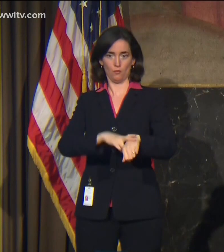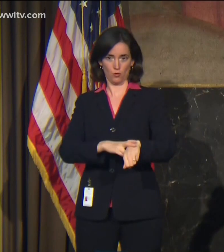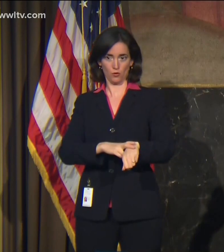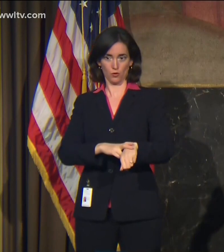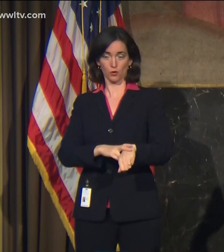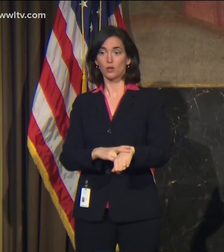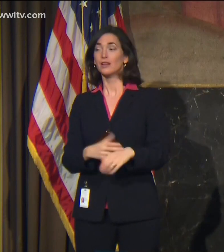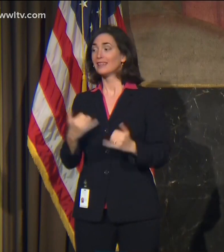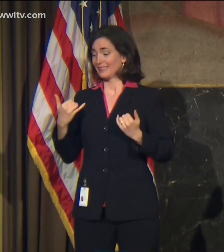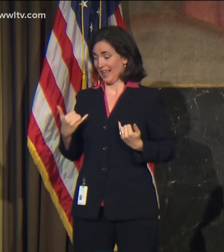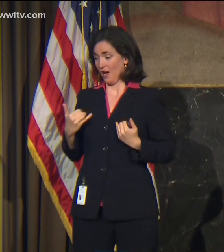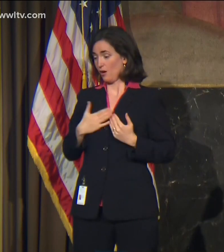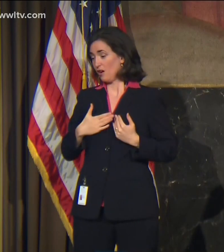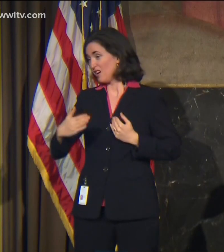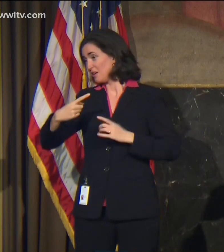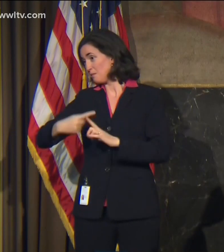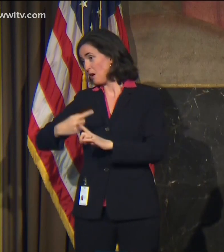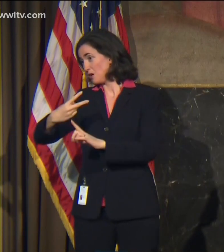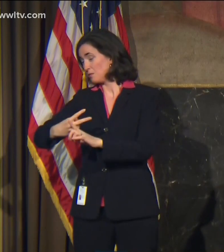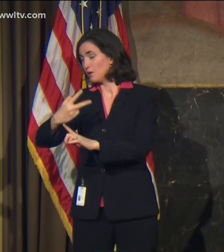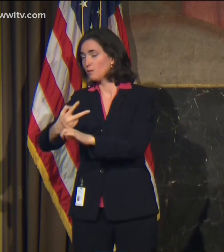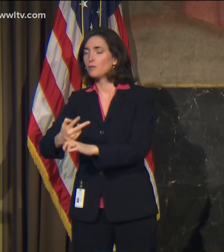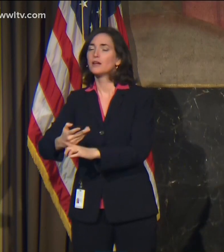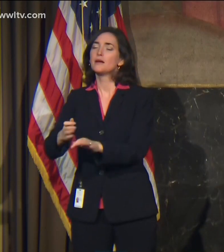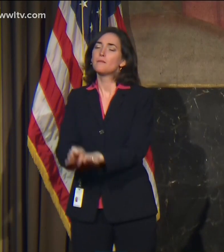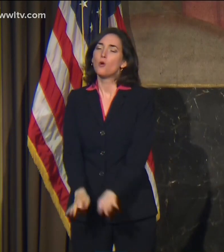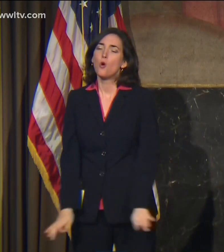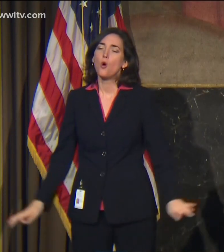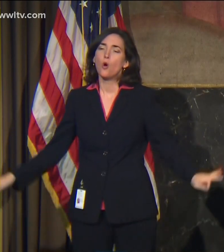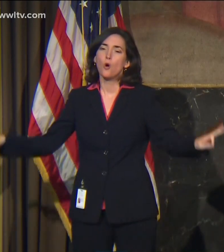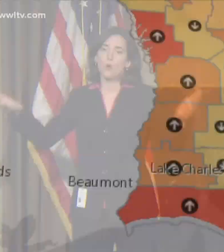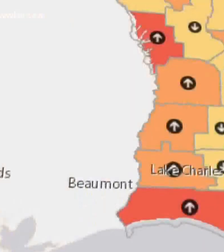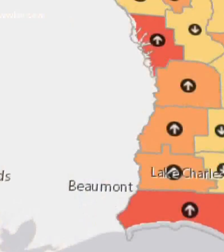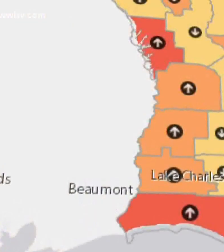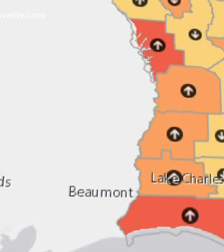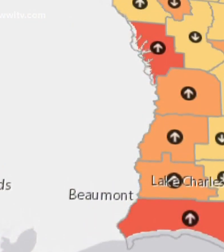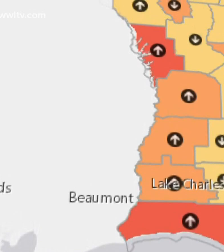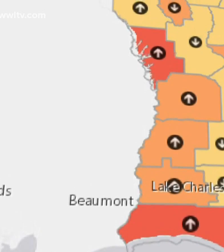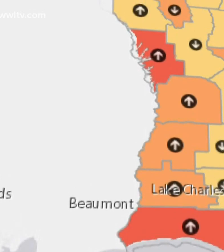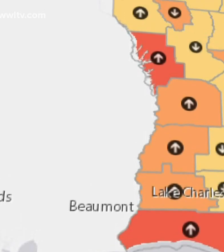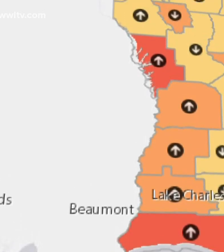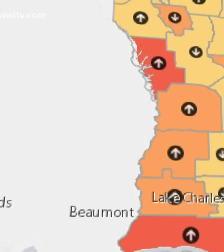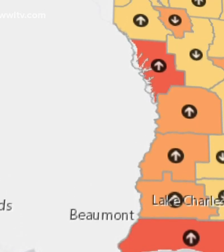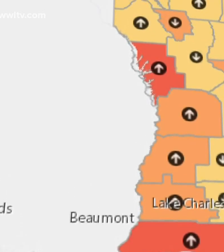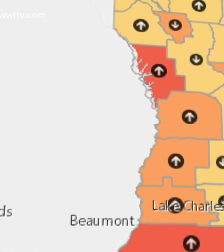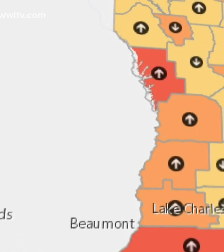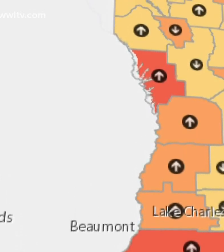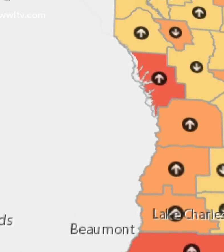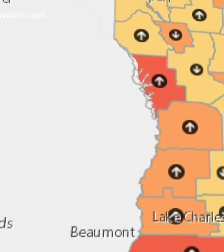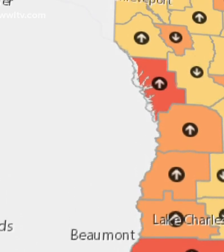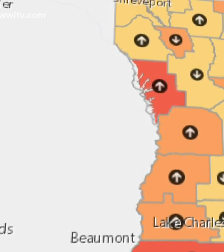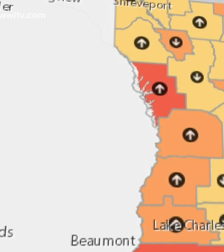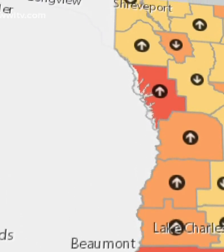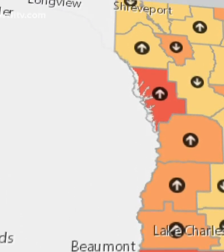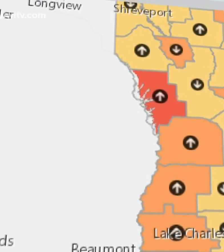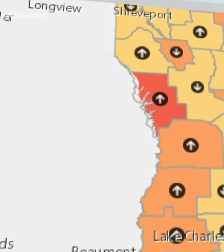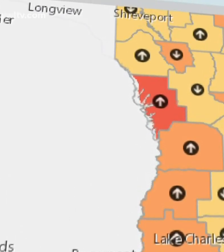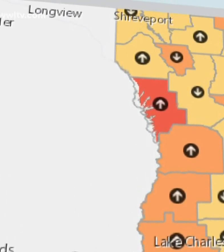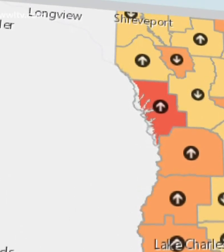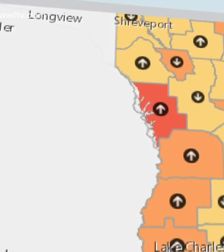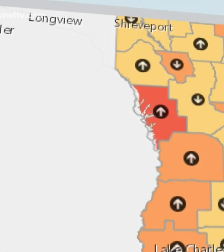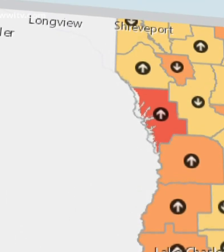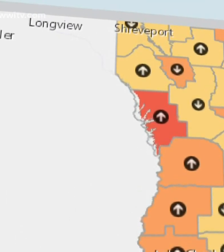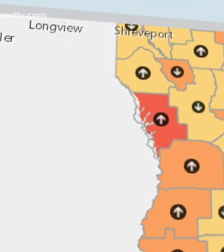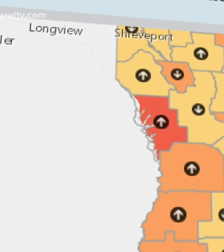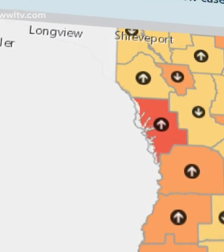next few months. It's going to be critically important that people embrace these mitigation measures. Numbers from the State Department of Health show big increases